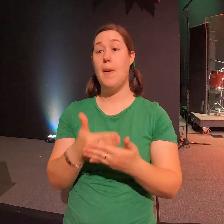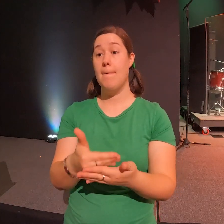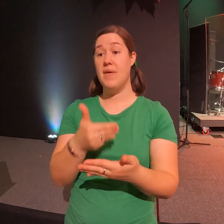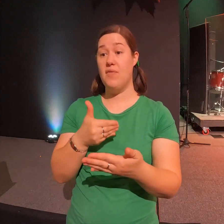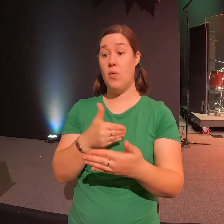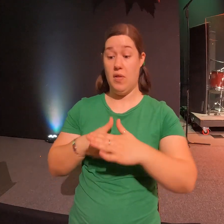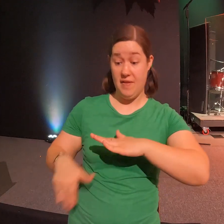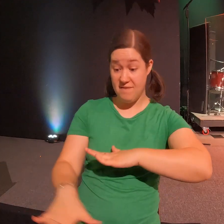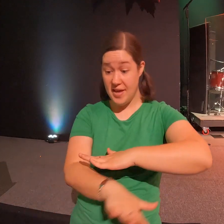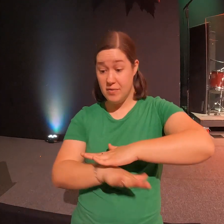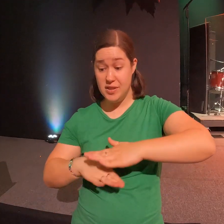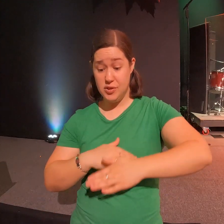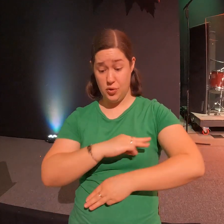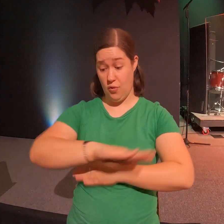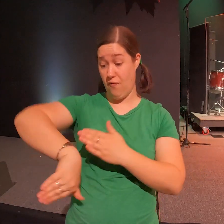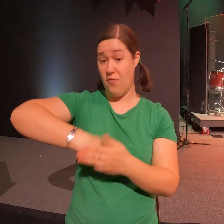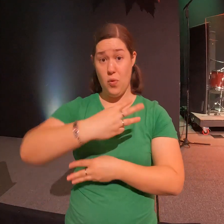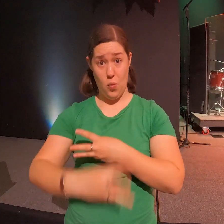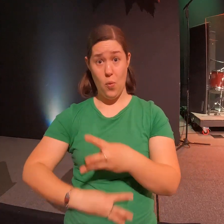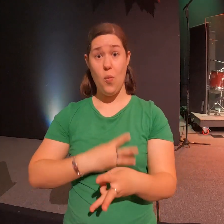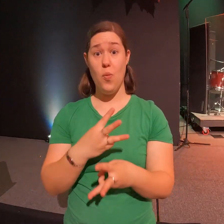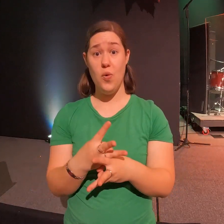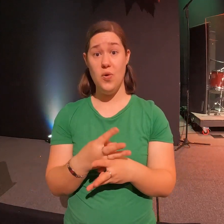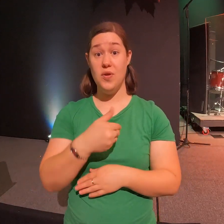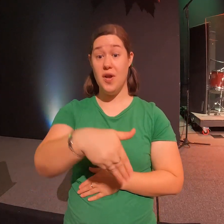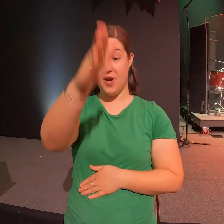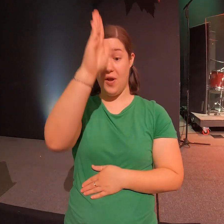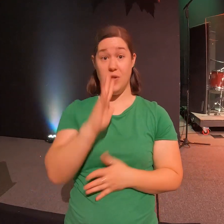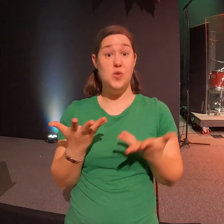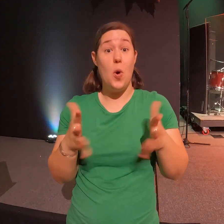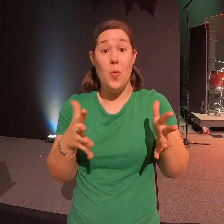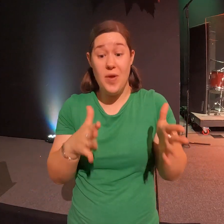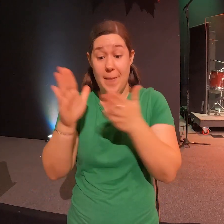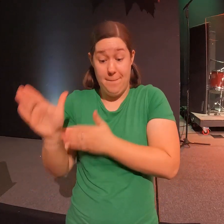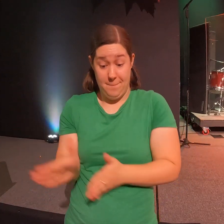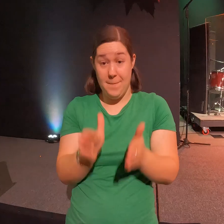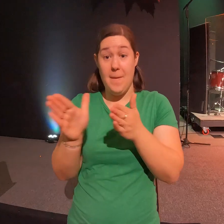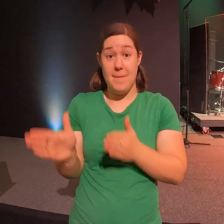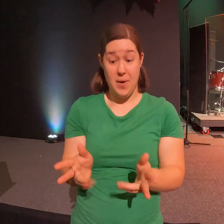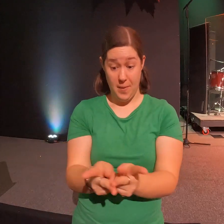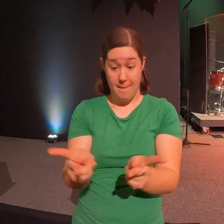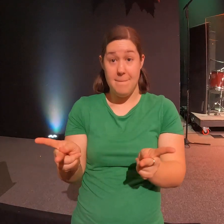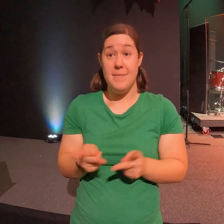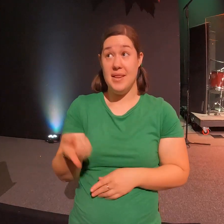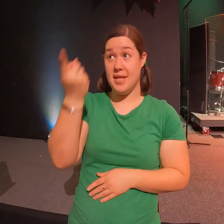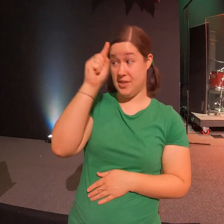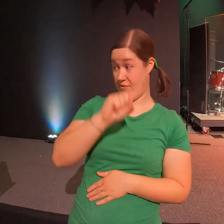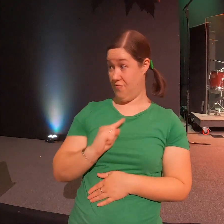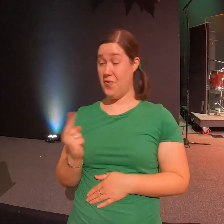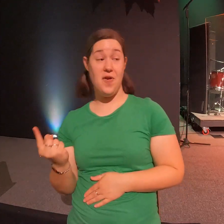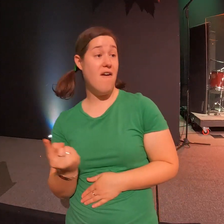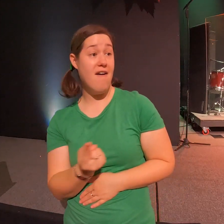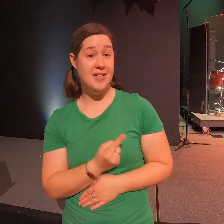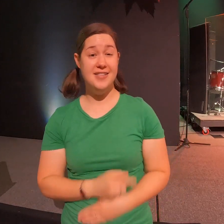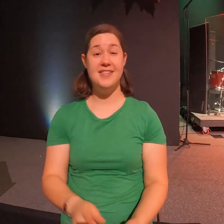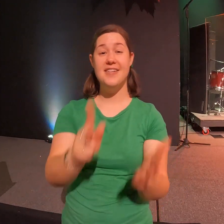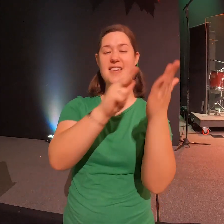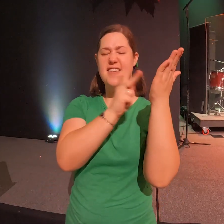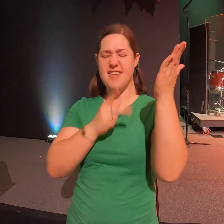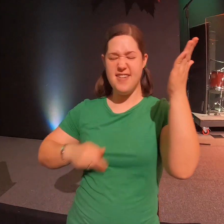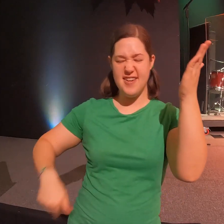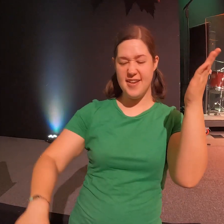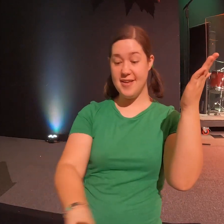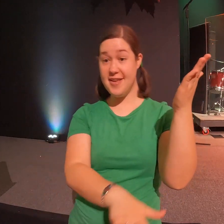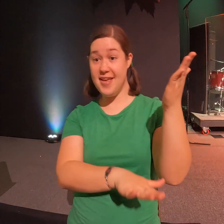this entire world, God's prepared a place for us, this kingdom, where we can go out and have